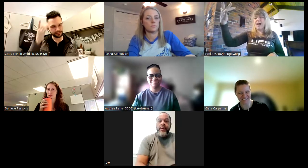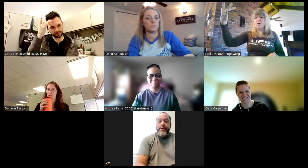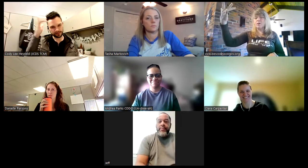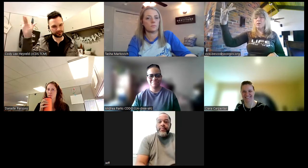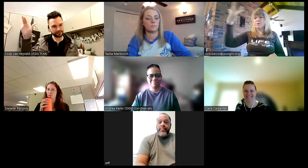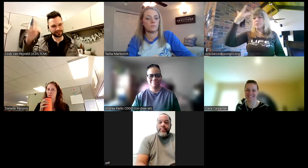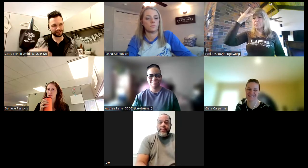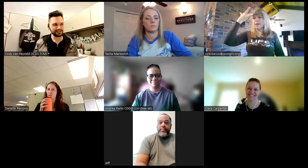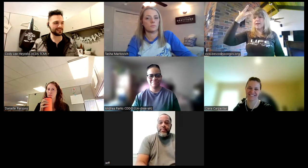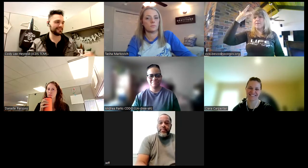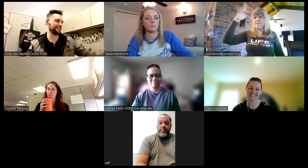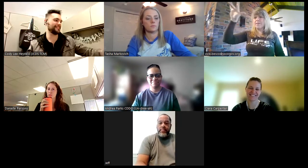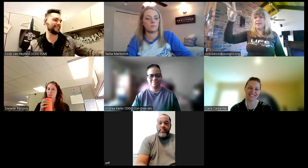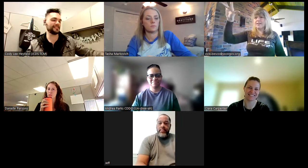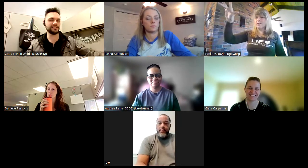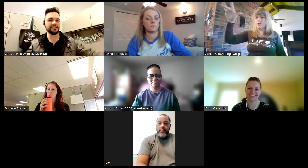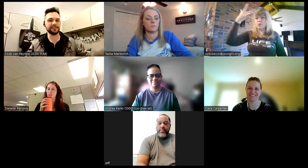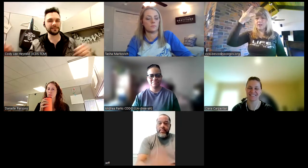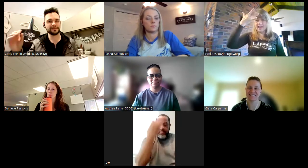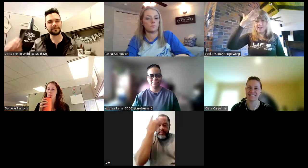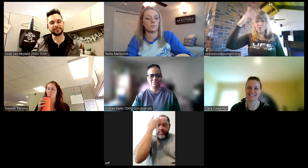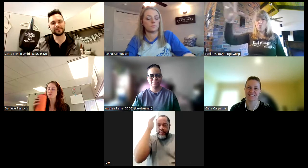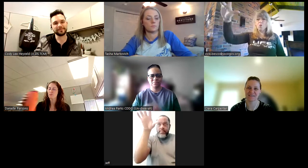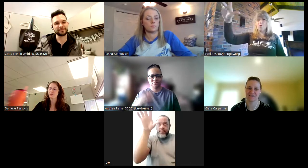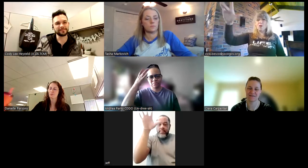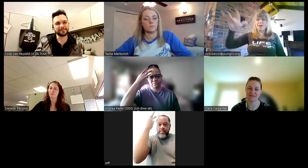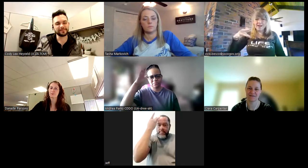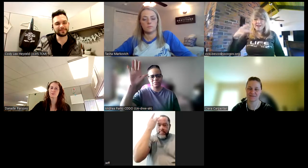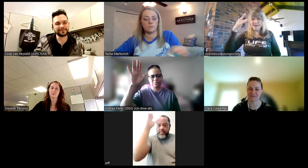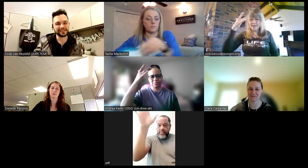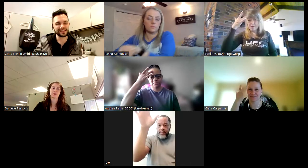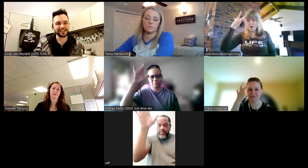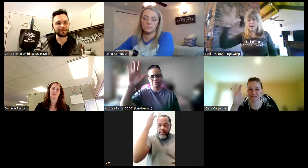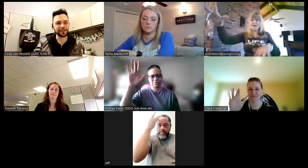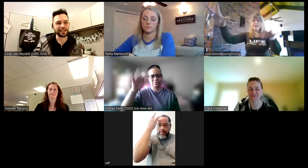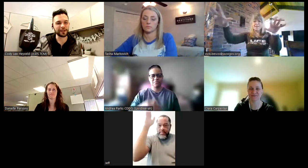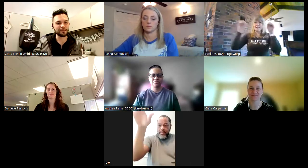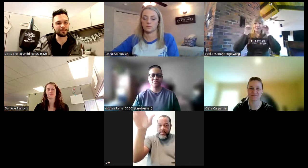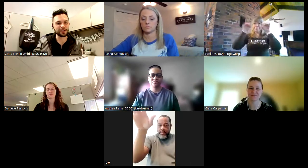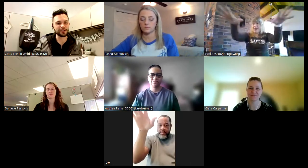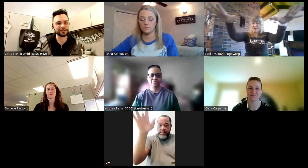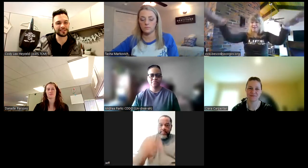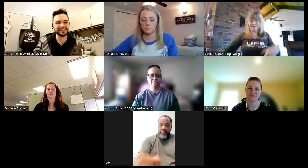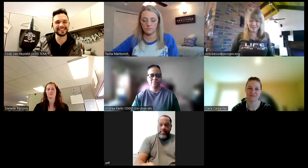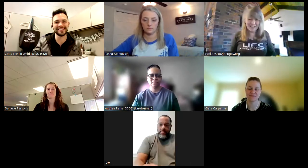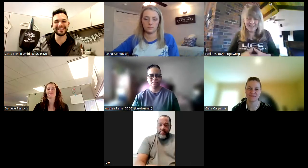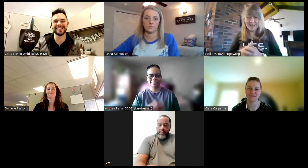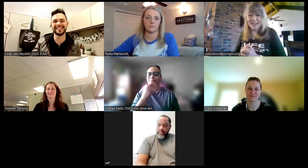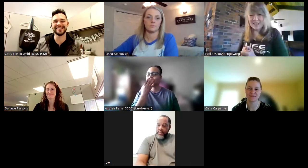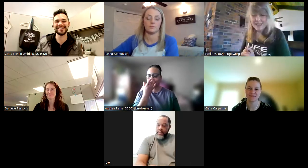out. It flicks to like, ooh, their brain is your boogers.